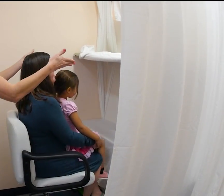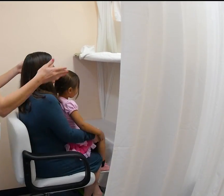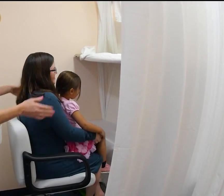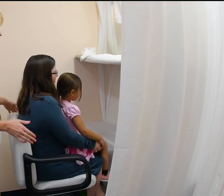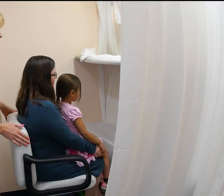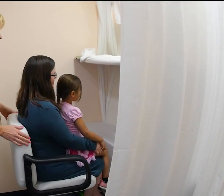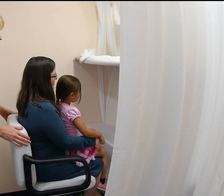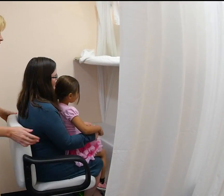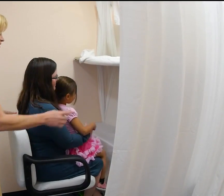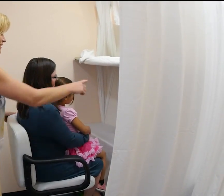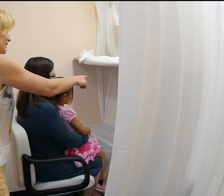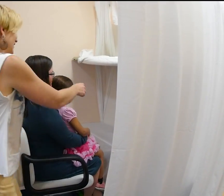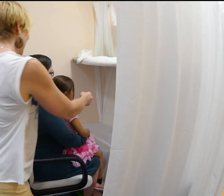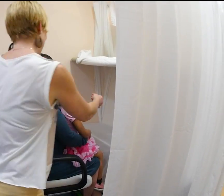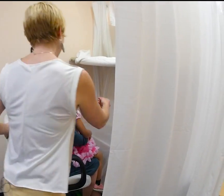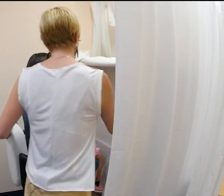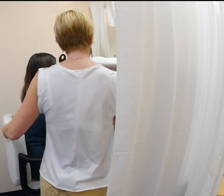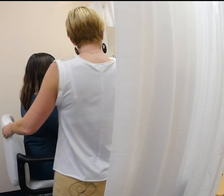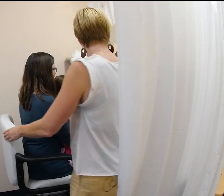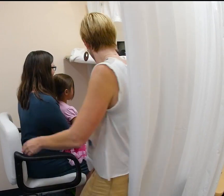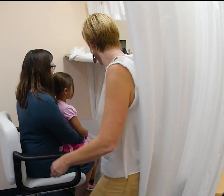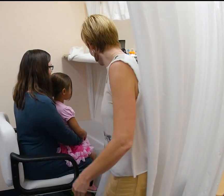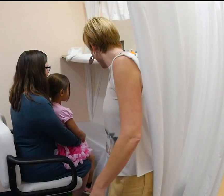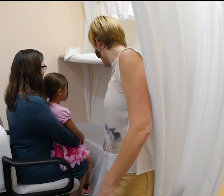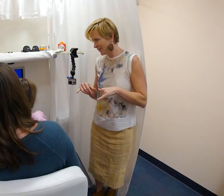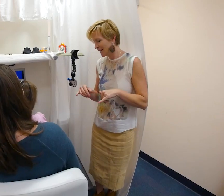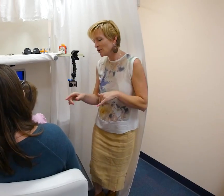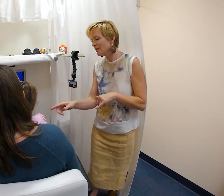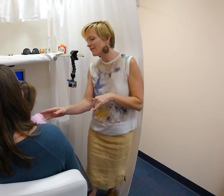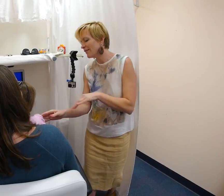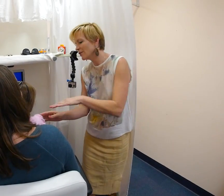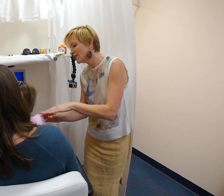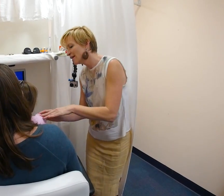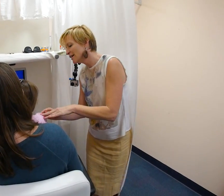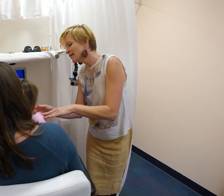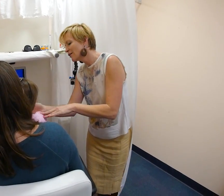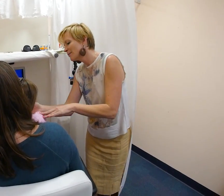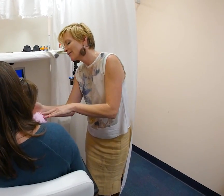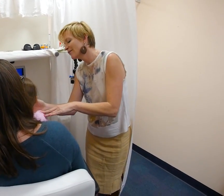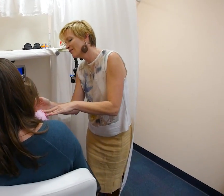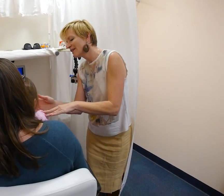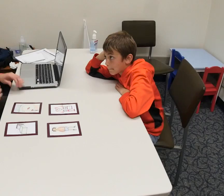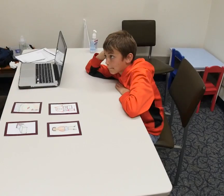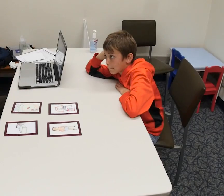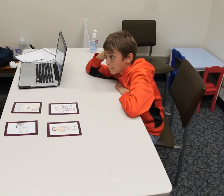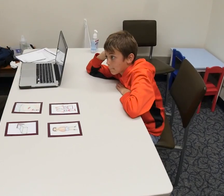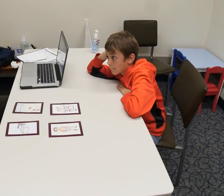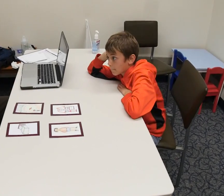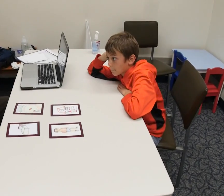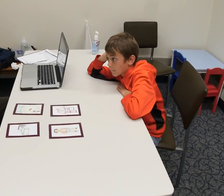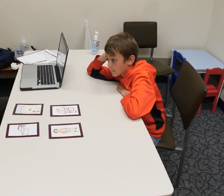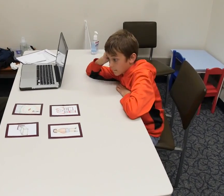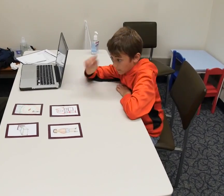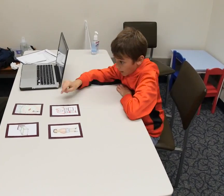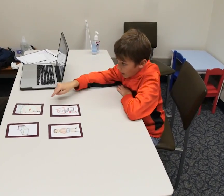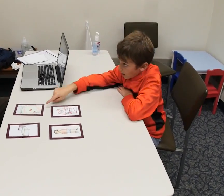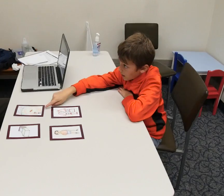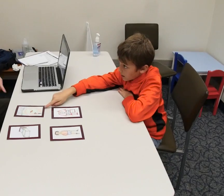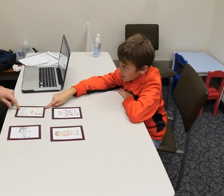With support for the National Science Foundation, psychologist Rain Bosworth and a team at the University of California, San